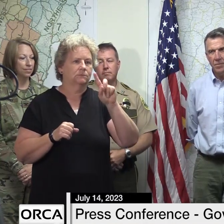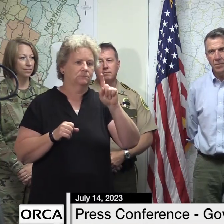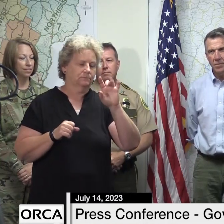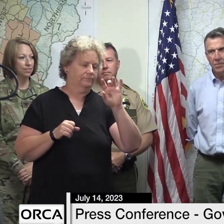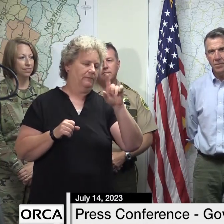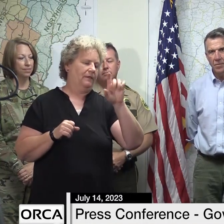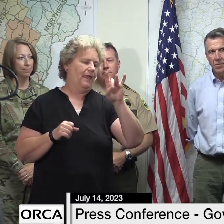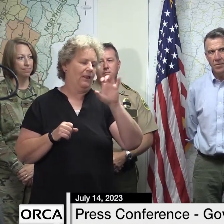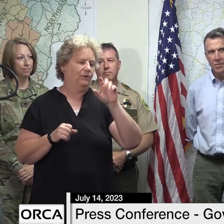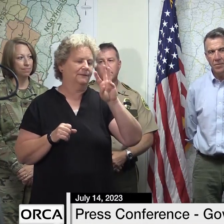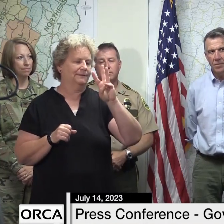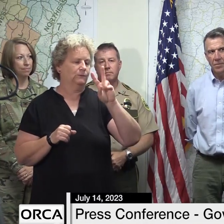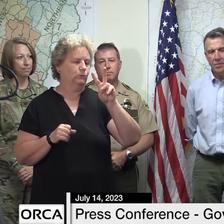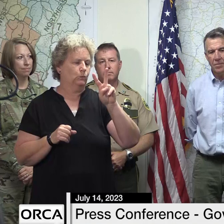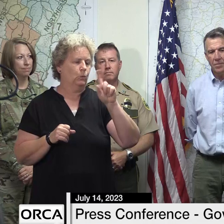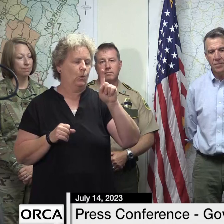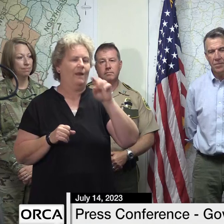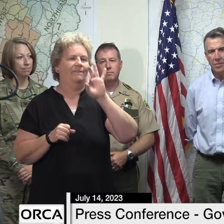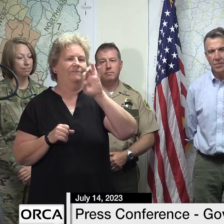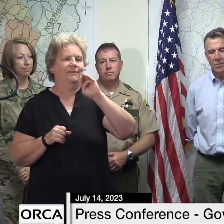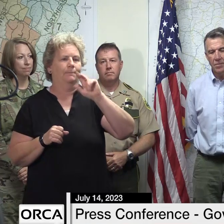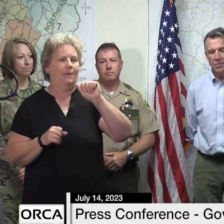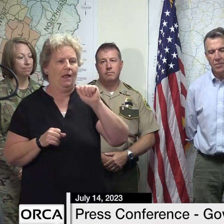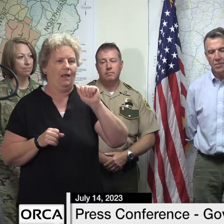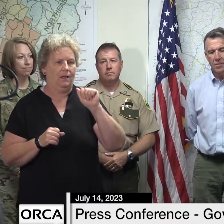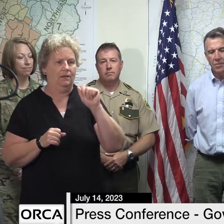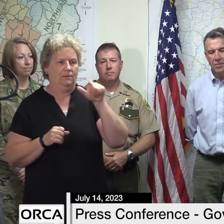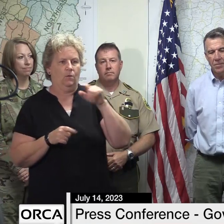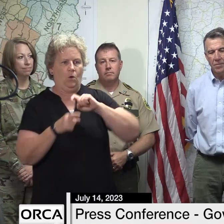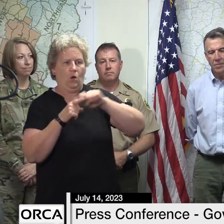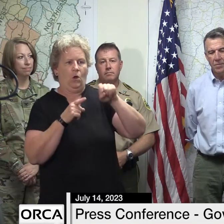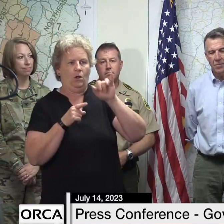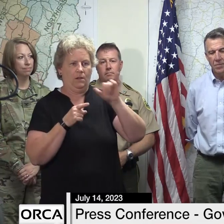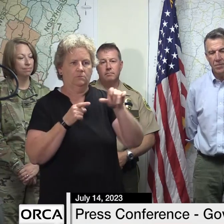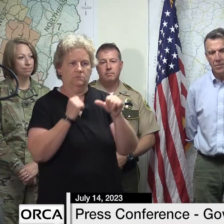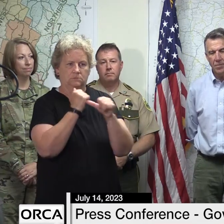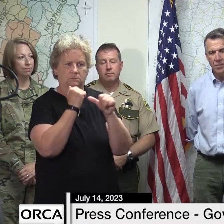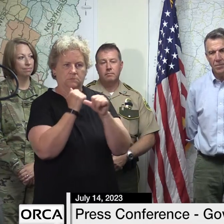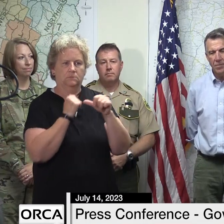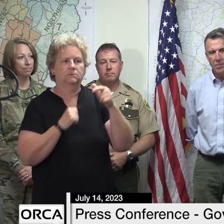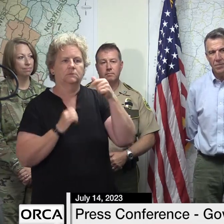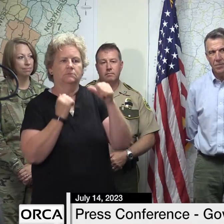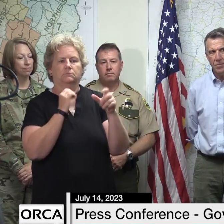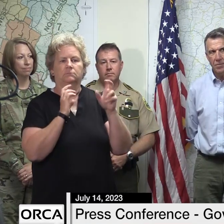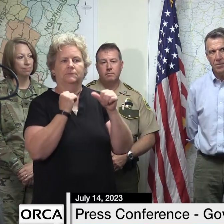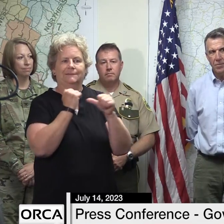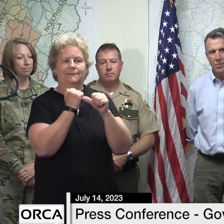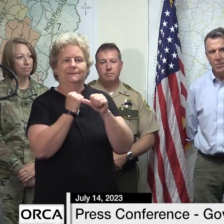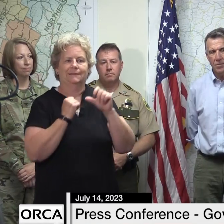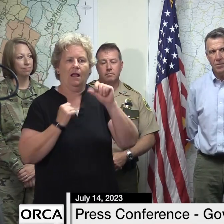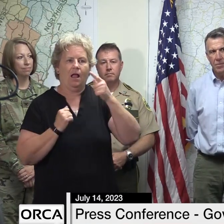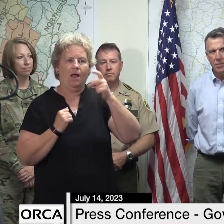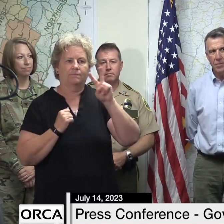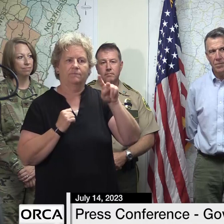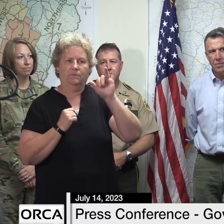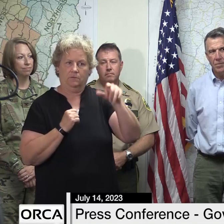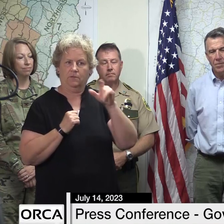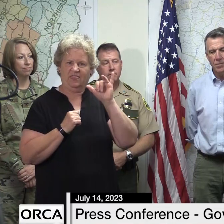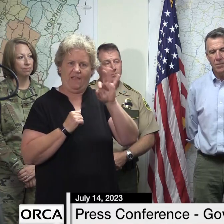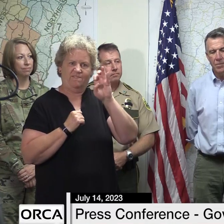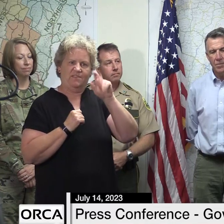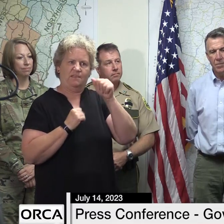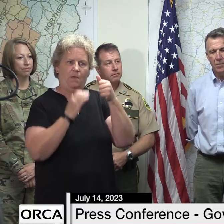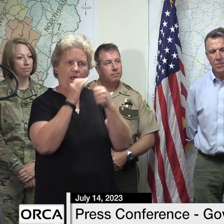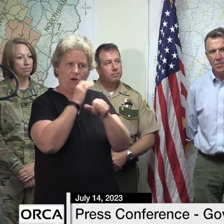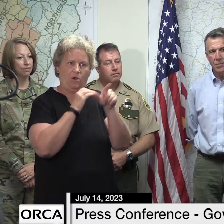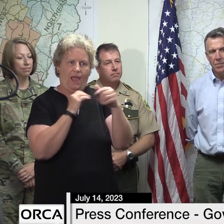1-800-621-3362. Go to disasterassistance.gov or interact with one of our disaster survivor assistance operators in the